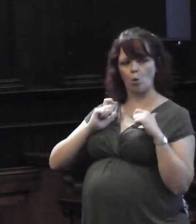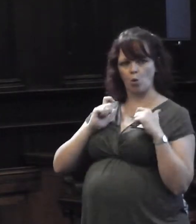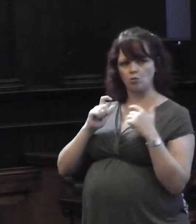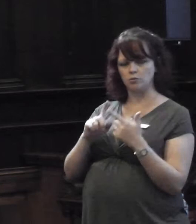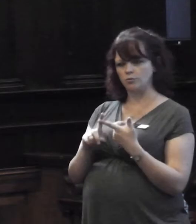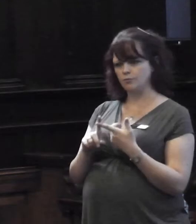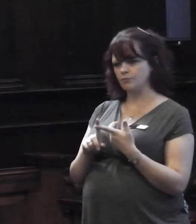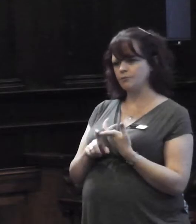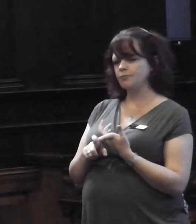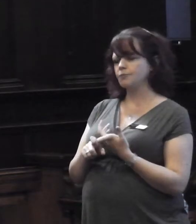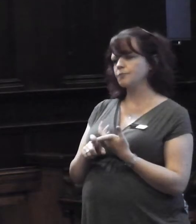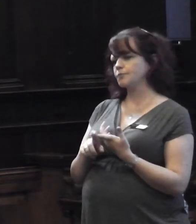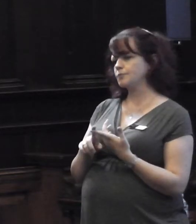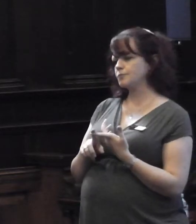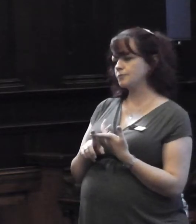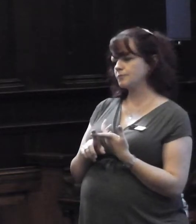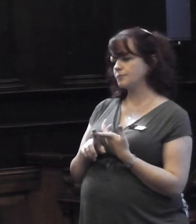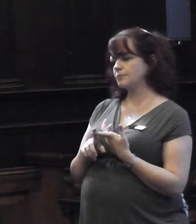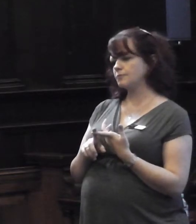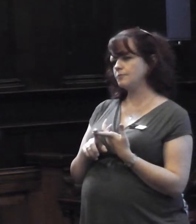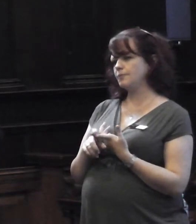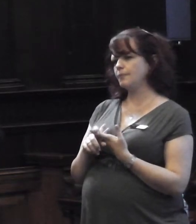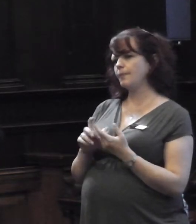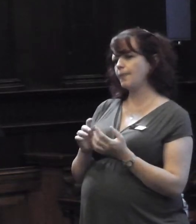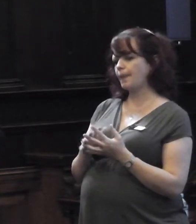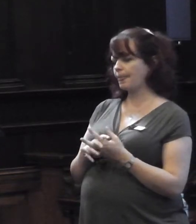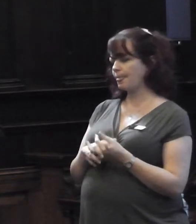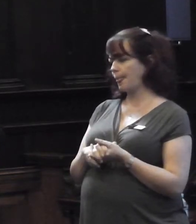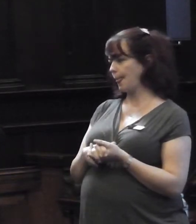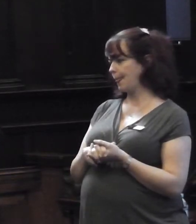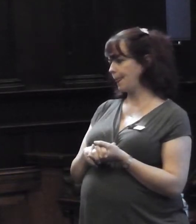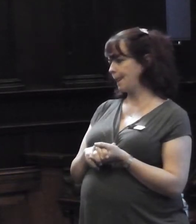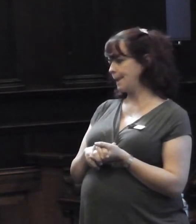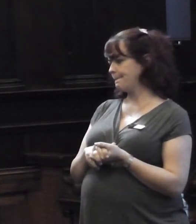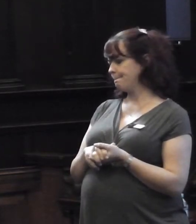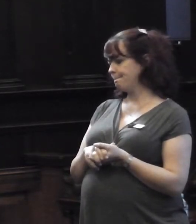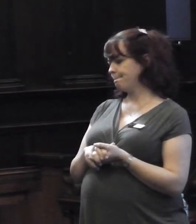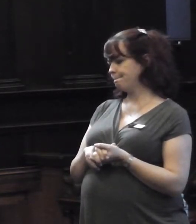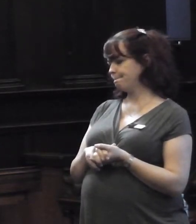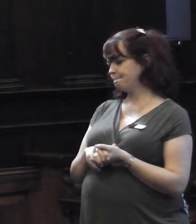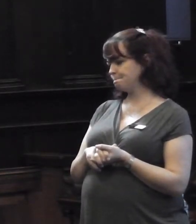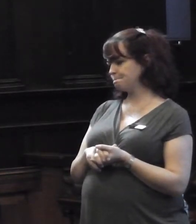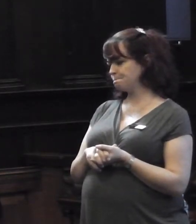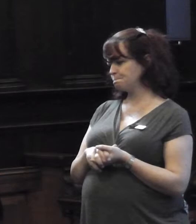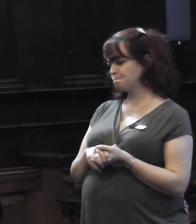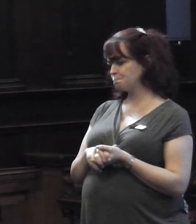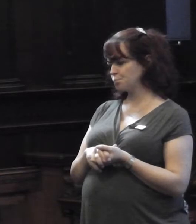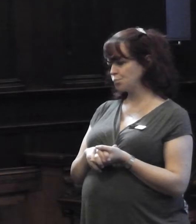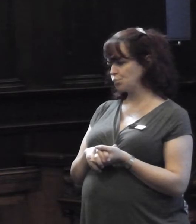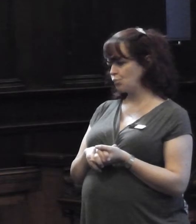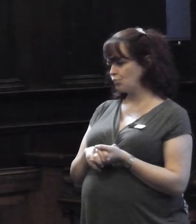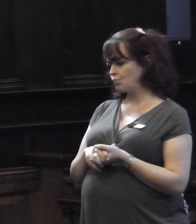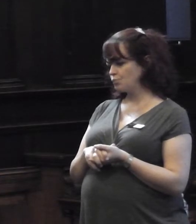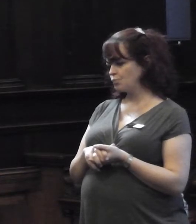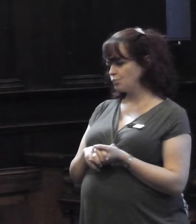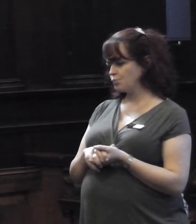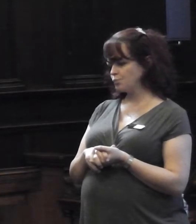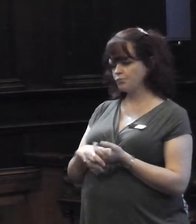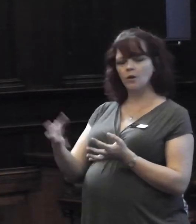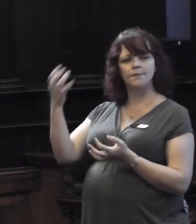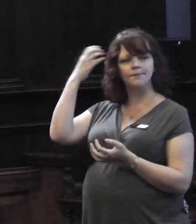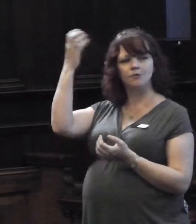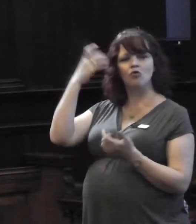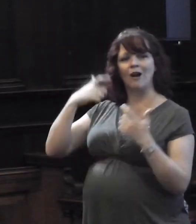but a case right at the bottom end of the scale. The Crown Court will, and certainly